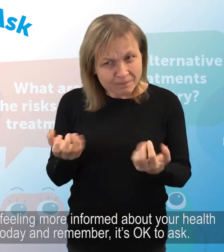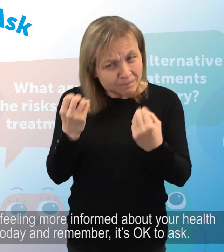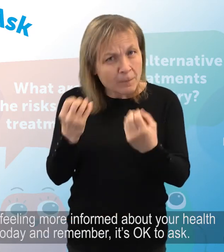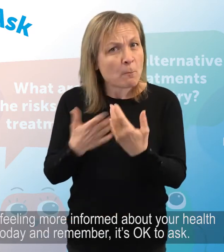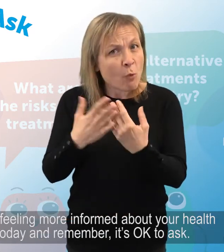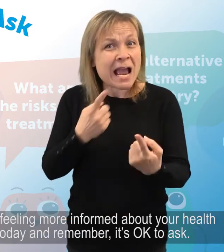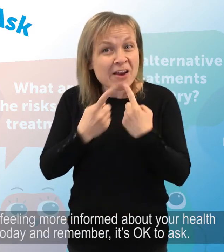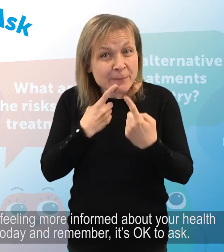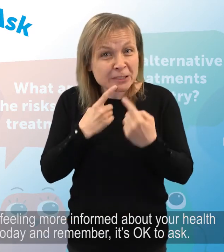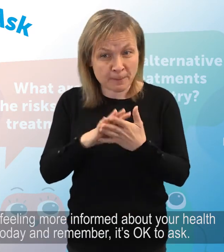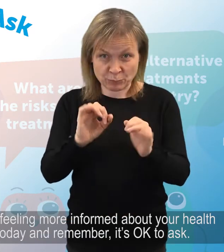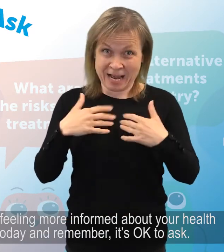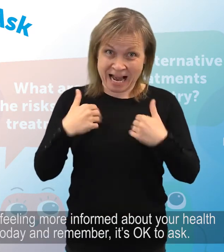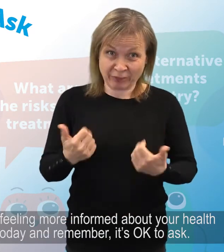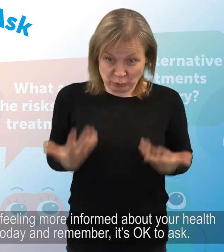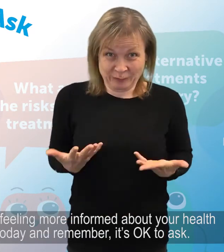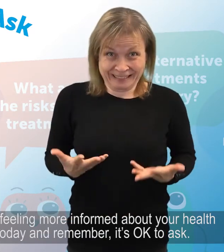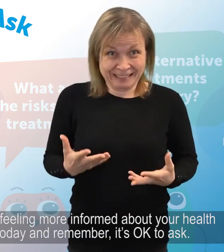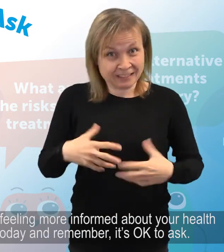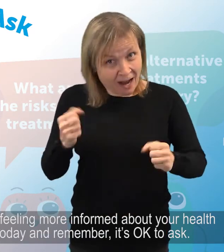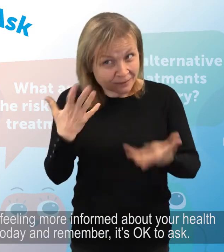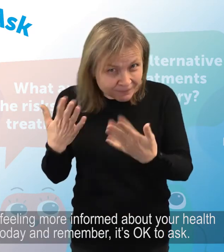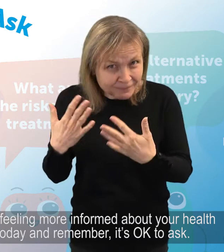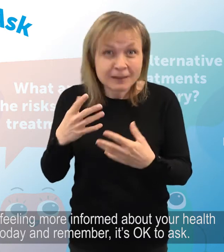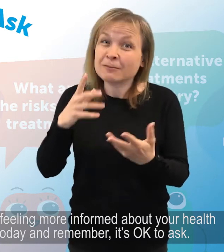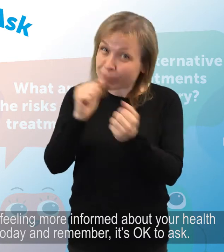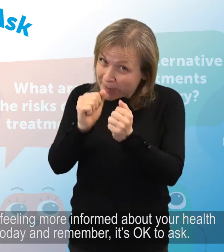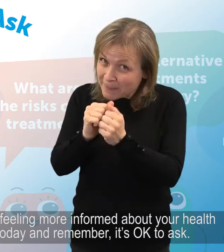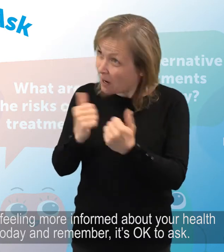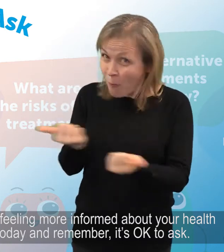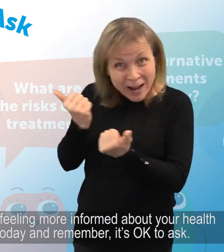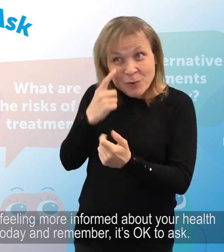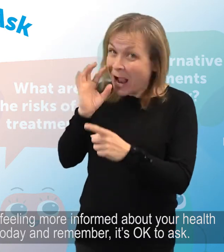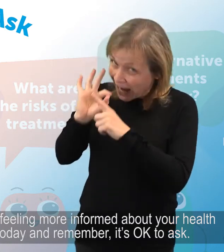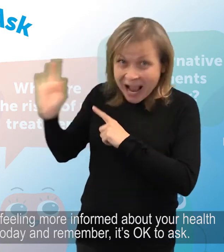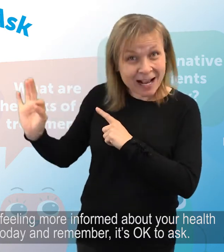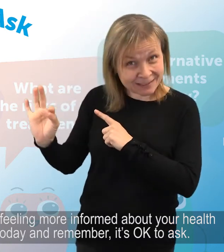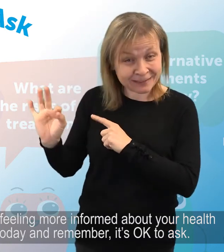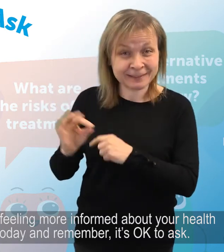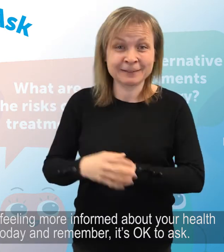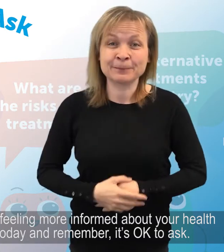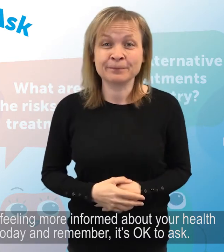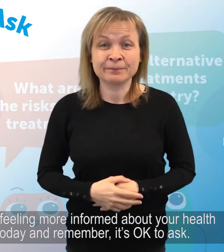Start feeling more informed about your health today, and remember, it's okay to